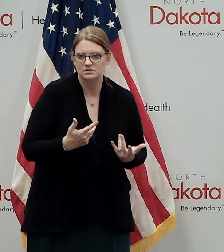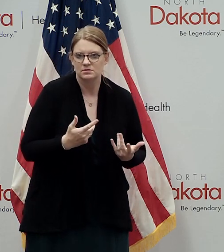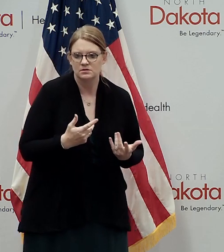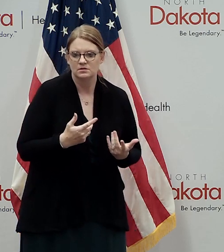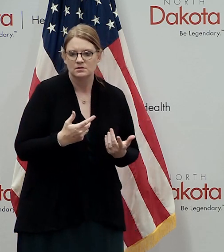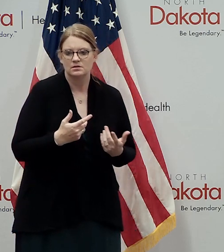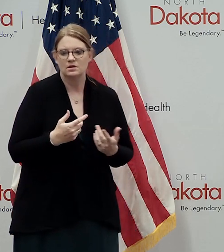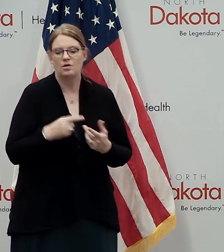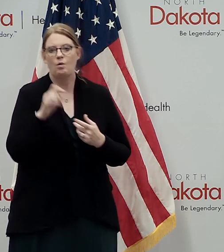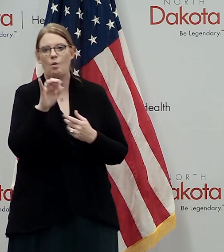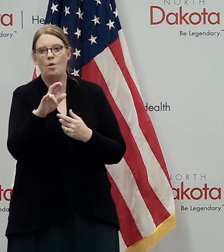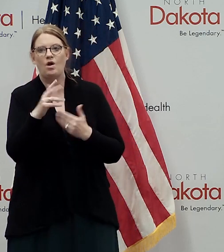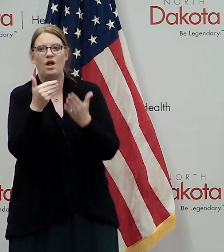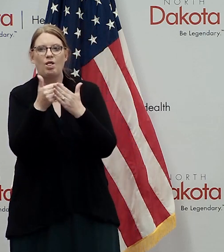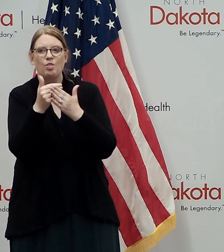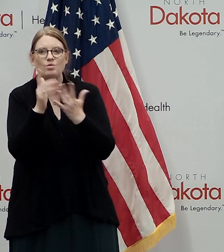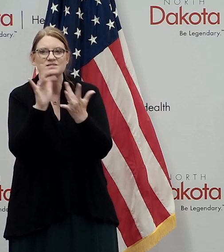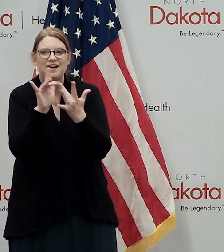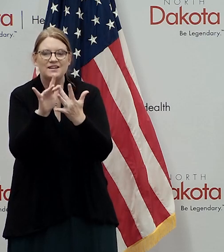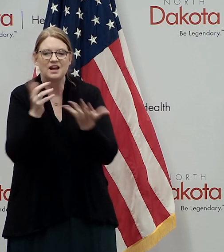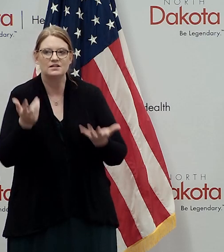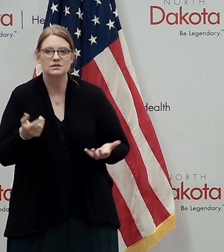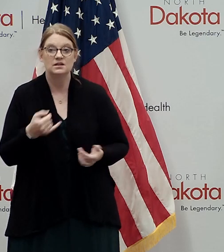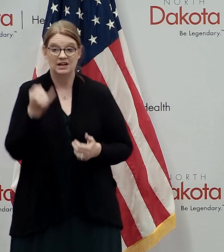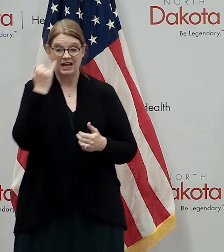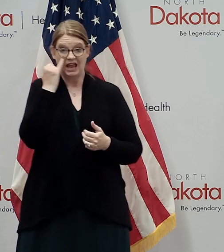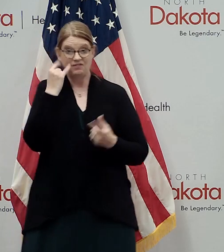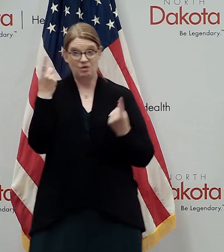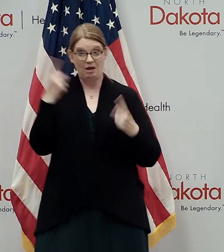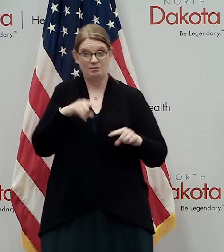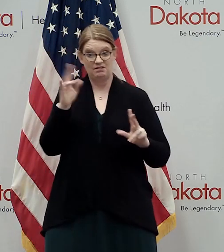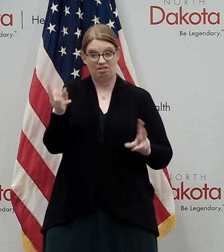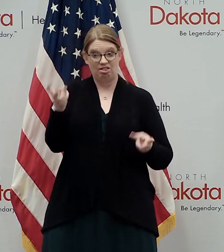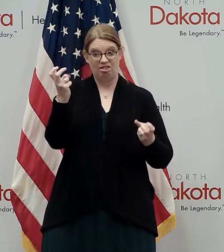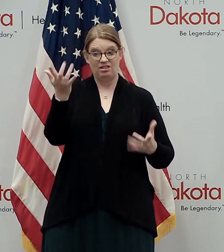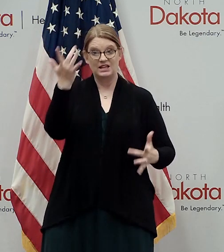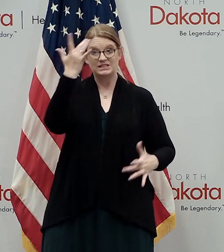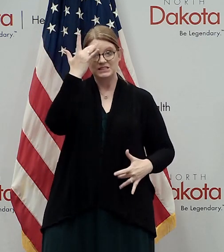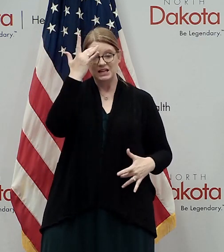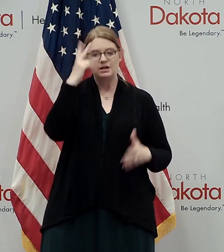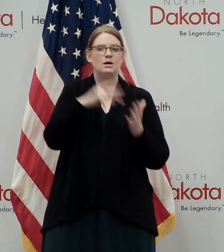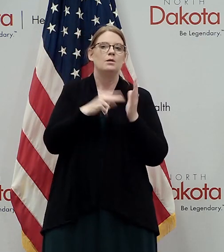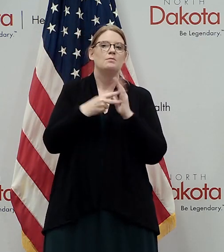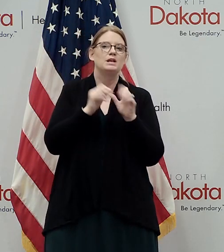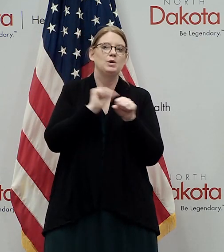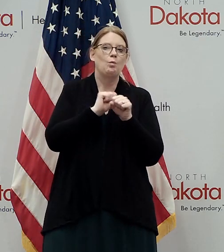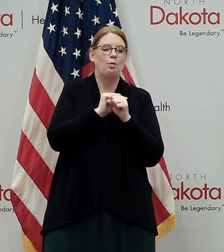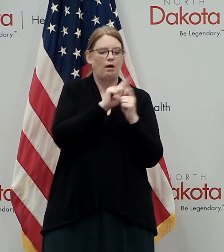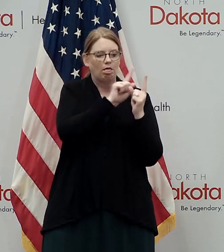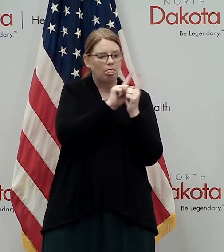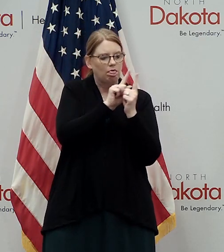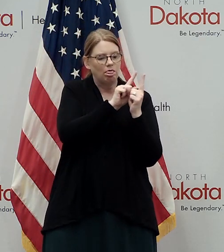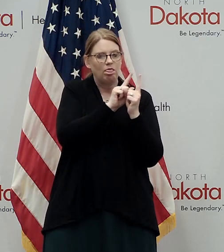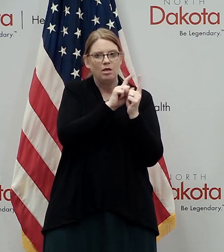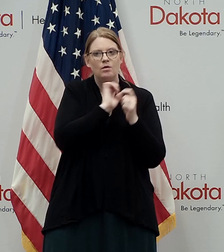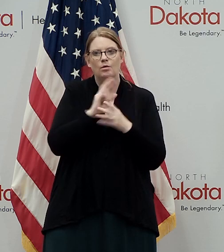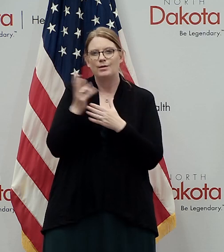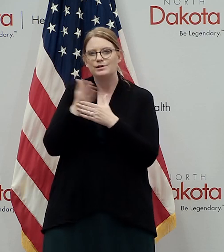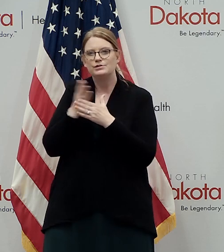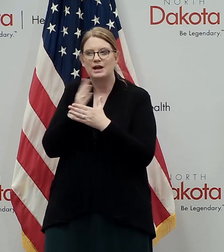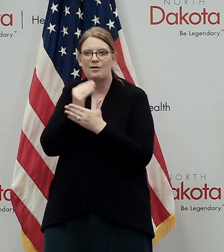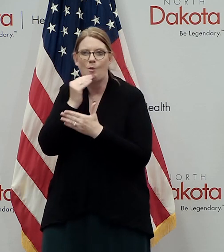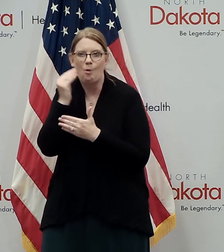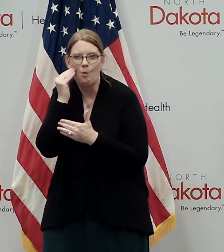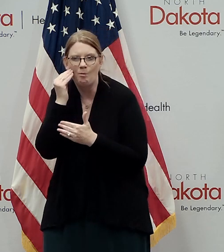those 2 categories. So if you're going to end up getting this, you're probably going to get it from someone that you work closely with or that you share households.